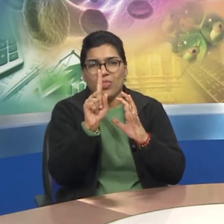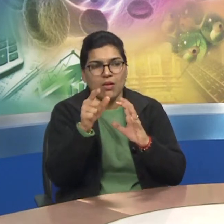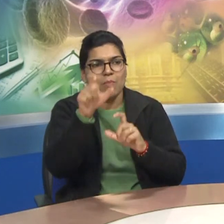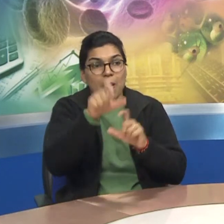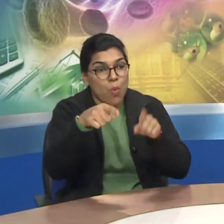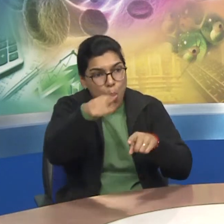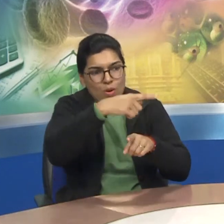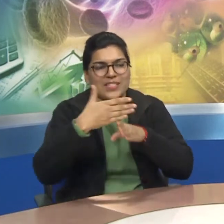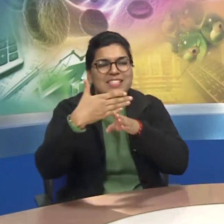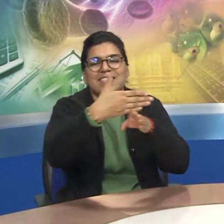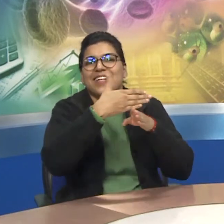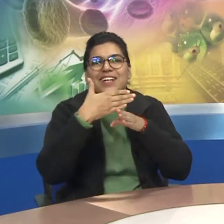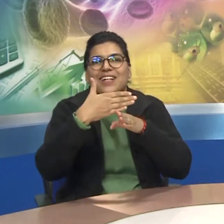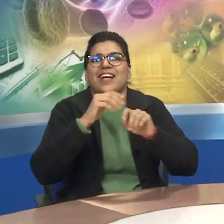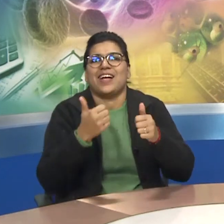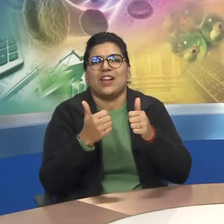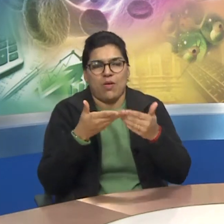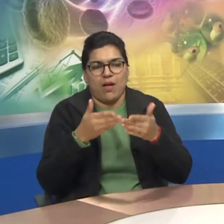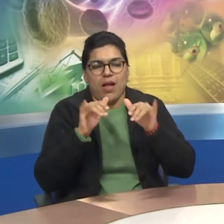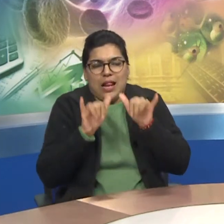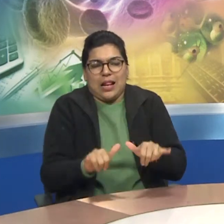collectively to protect and preserve it.